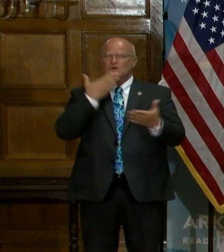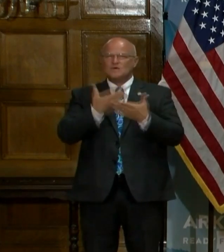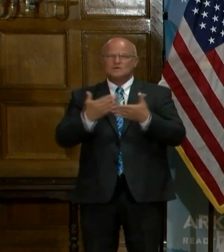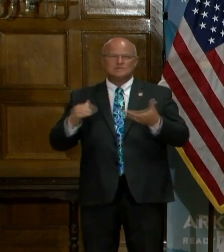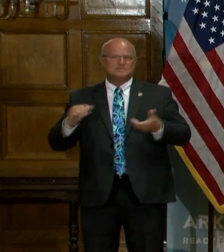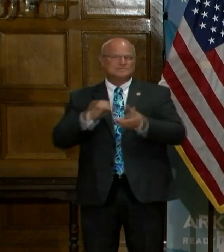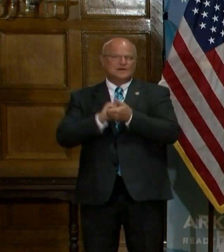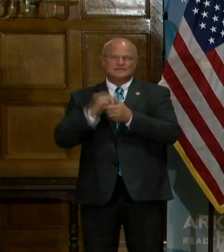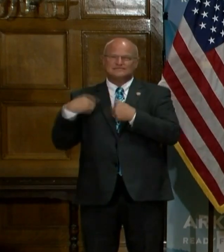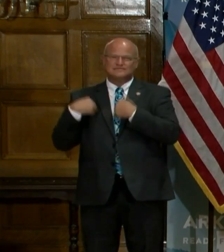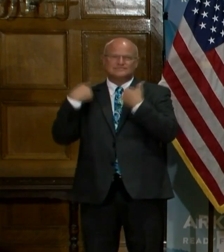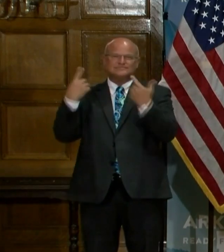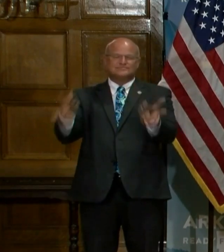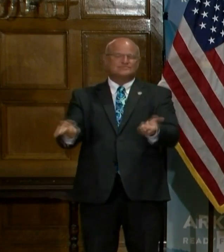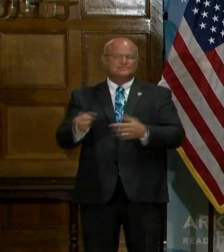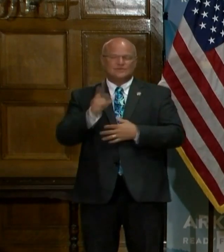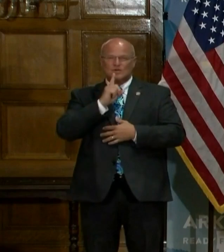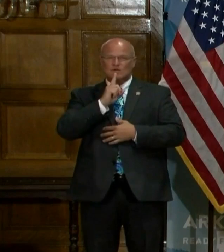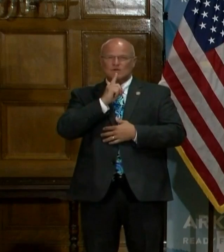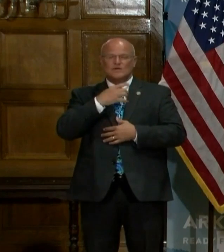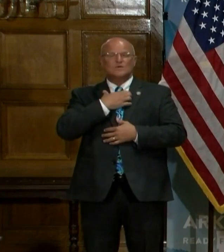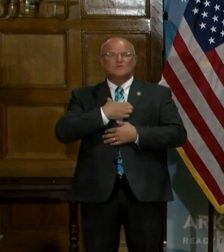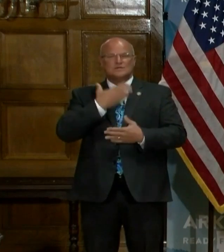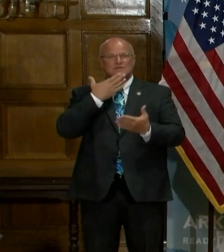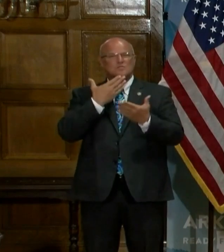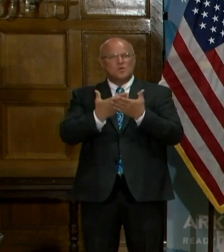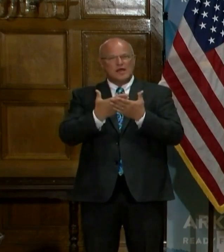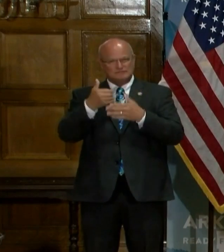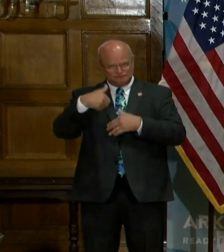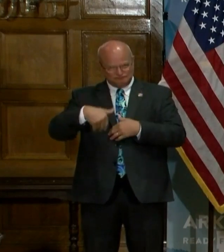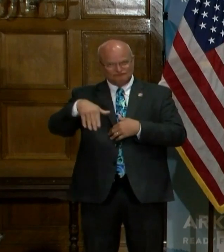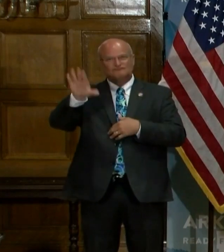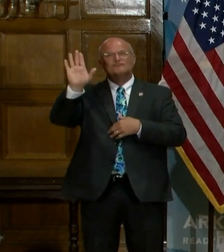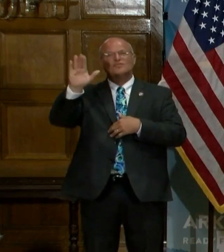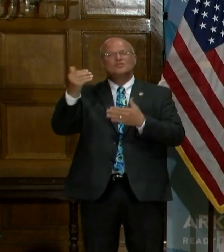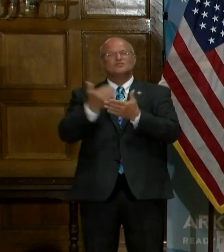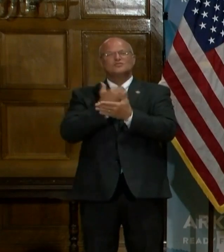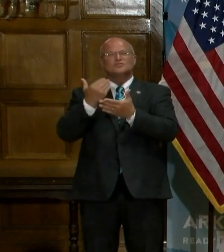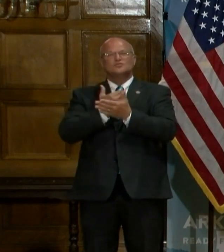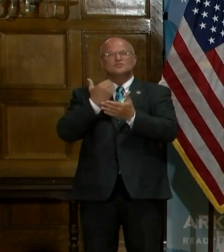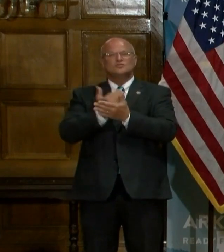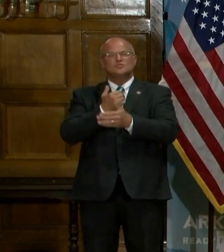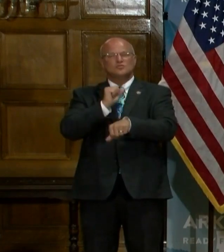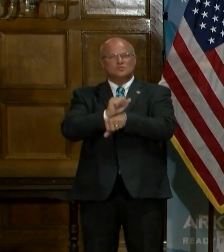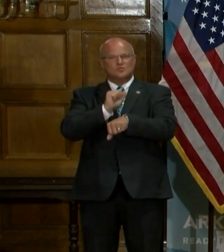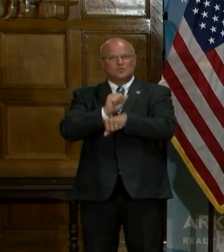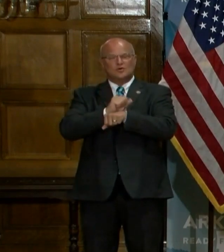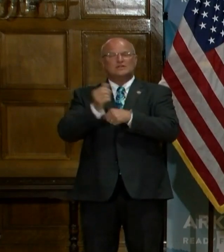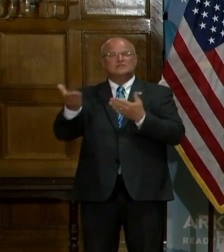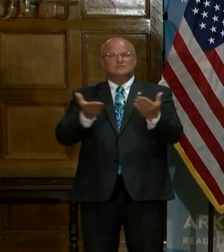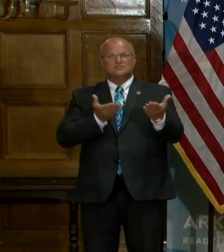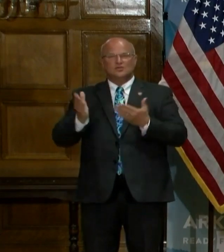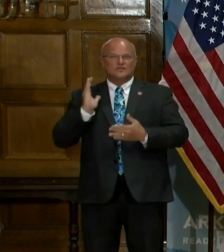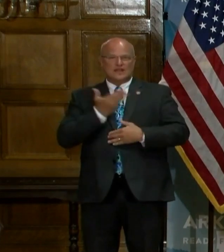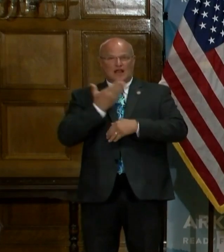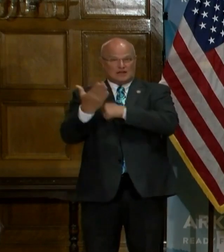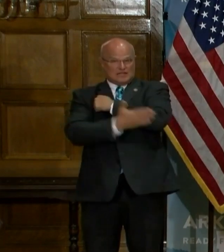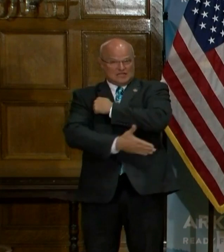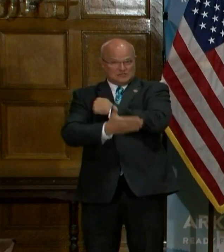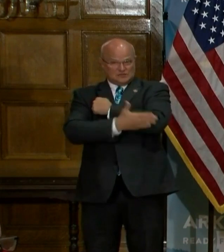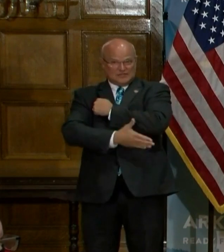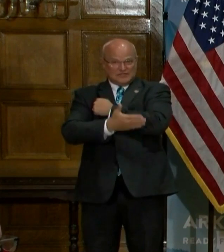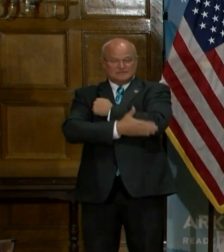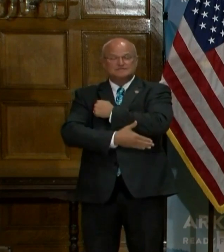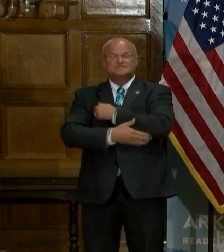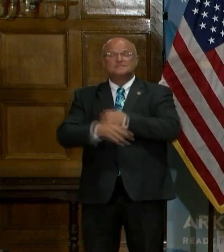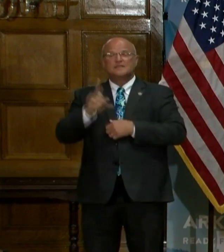and really wish him well as he goes on to the new venture in service of our country. And of course we have